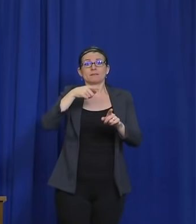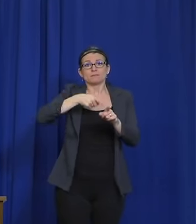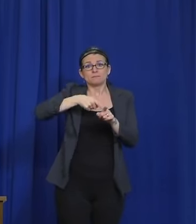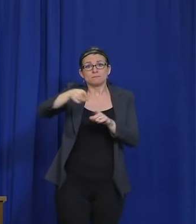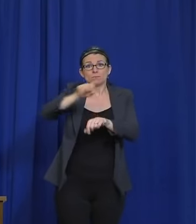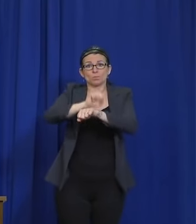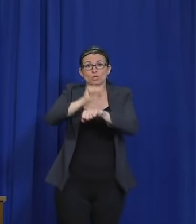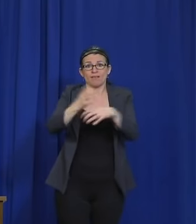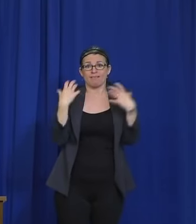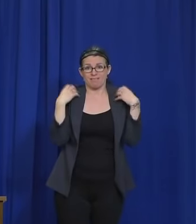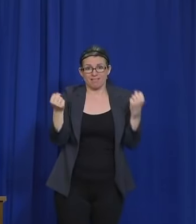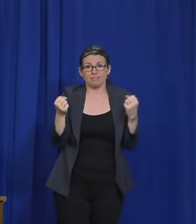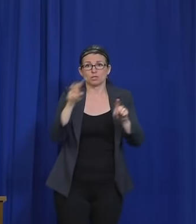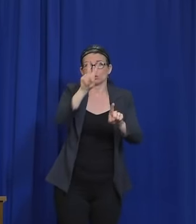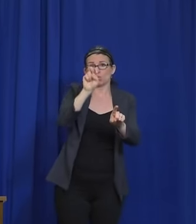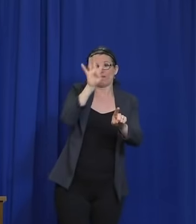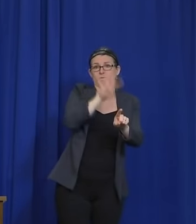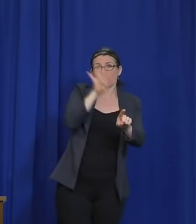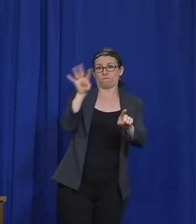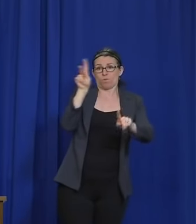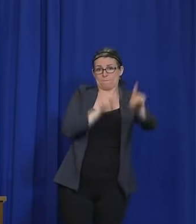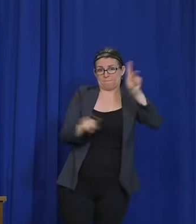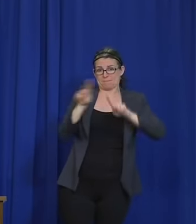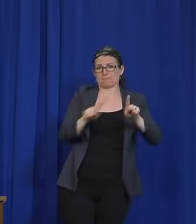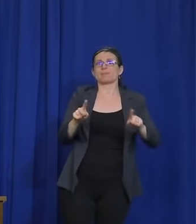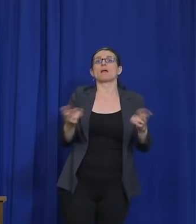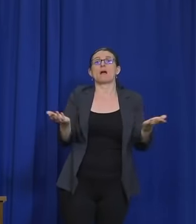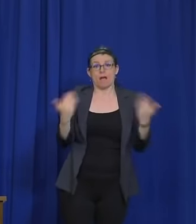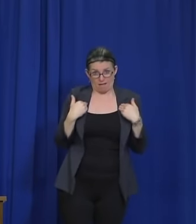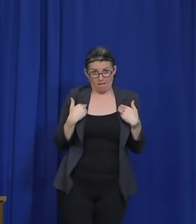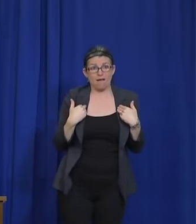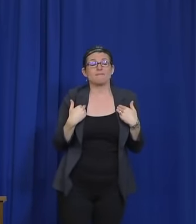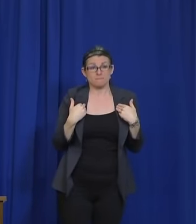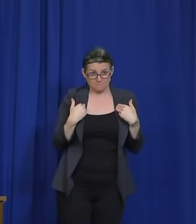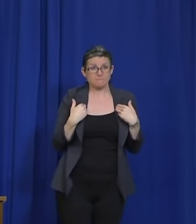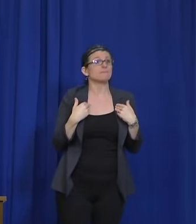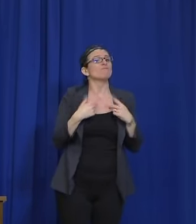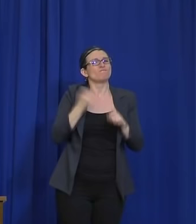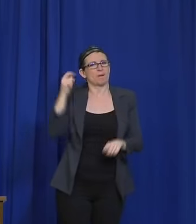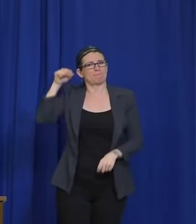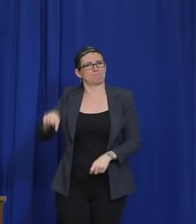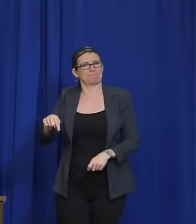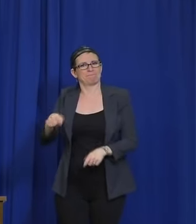244 of our cases are healthcare workers. And the question was,